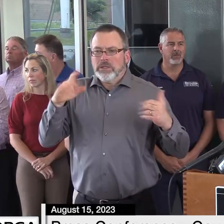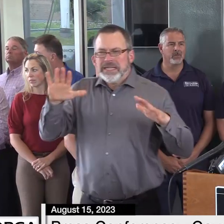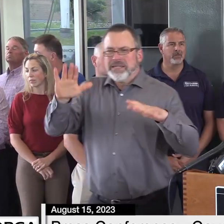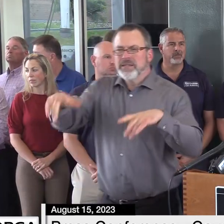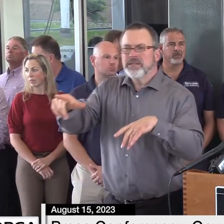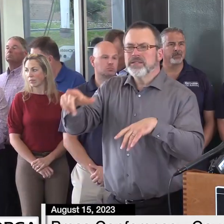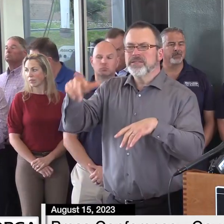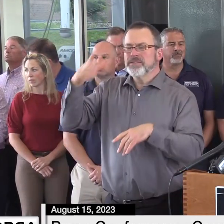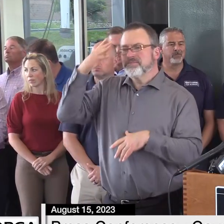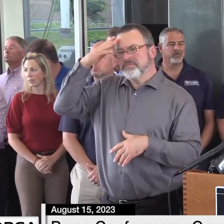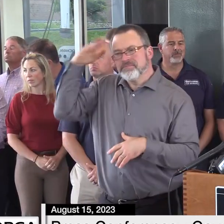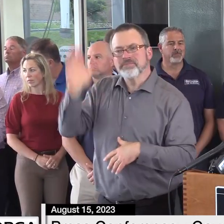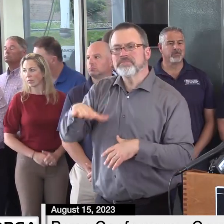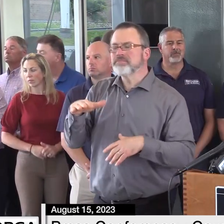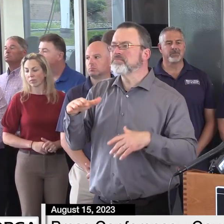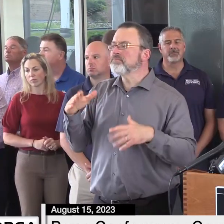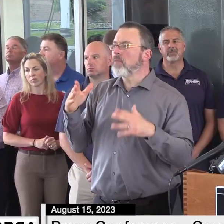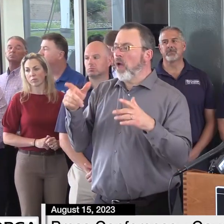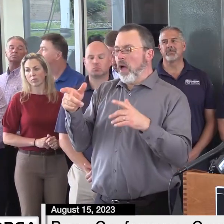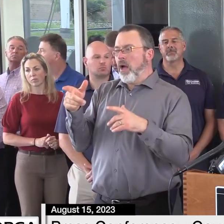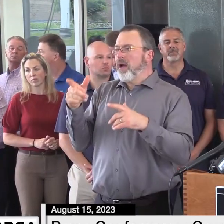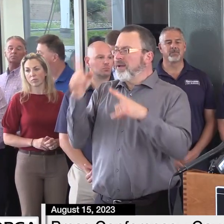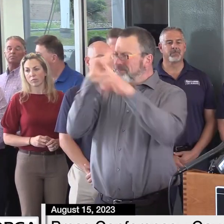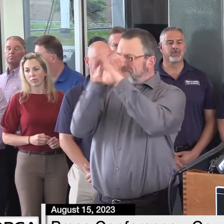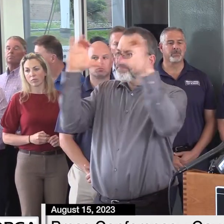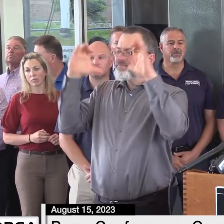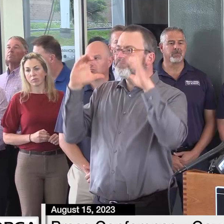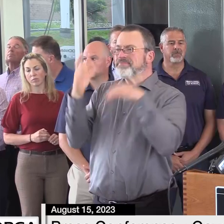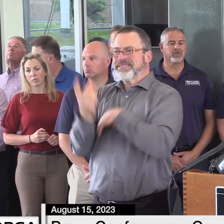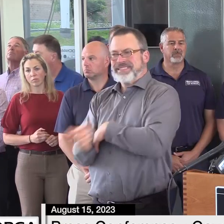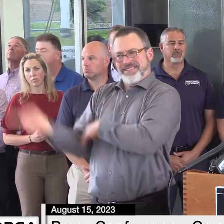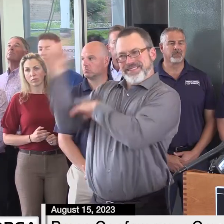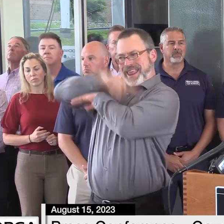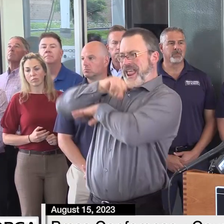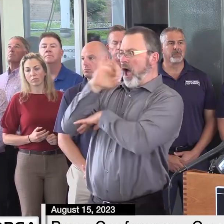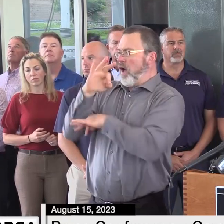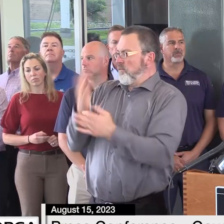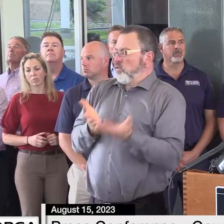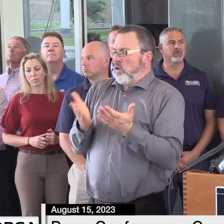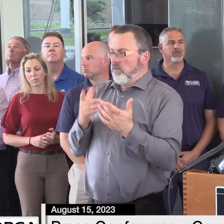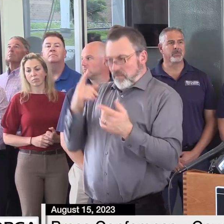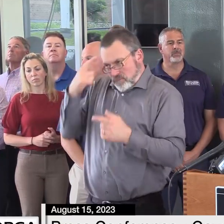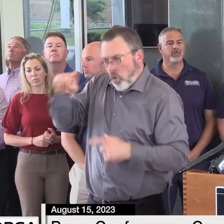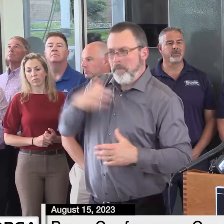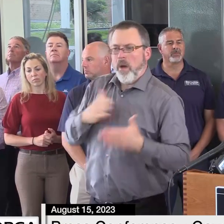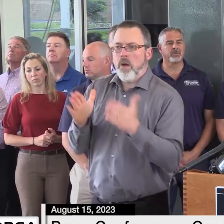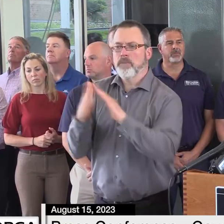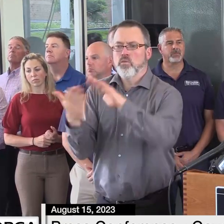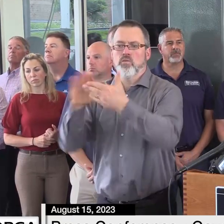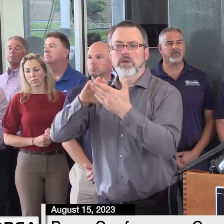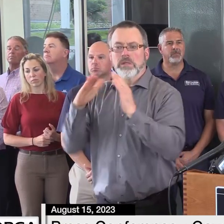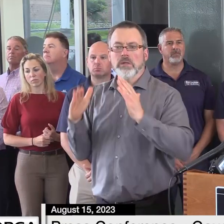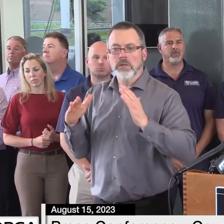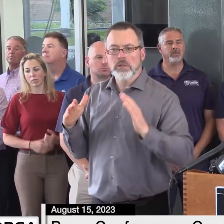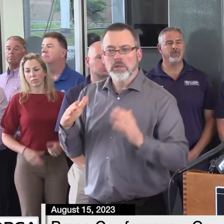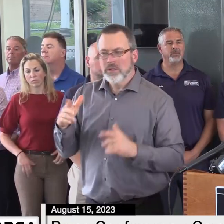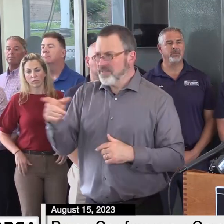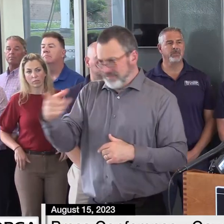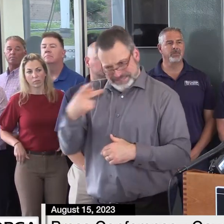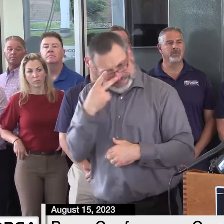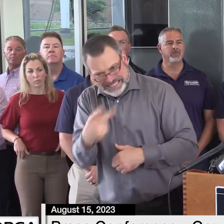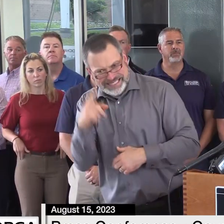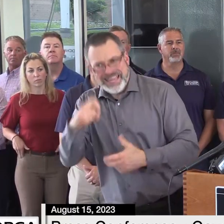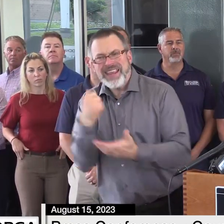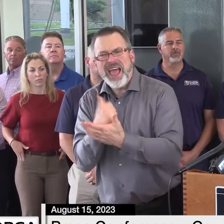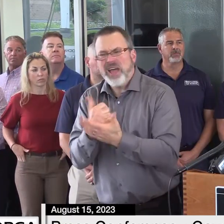it could be for anything that you might see that need some assistance. I